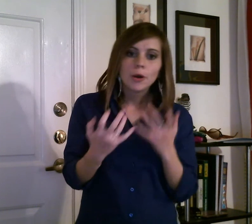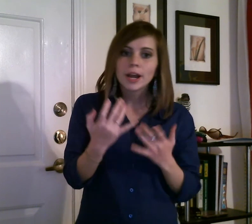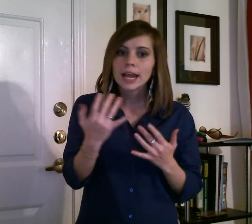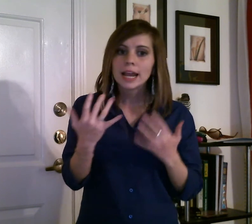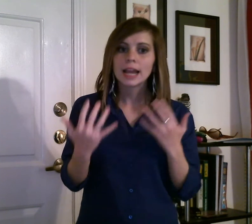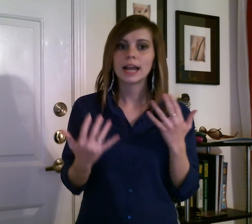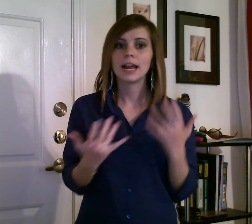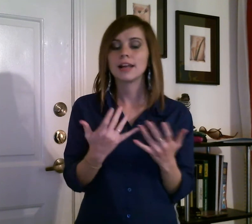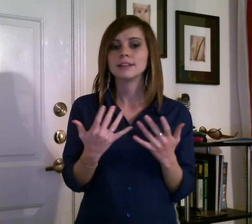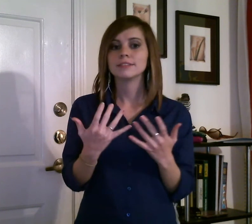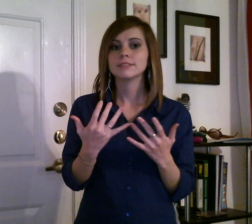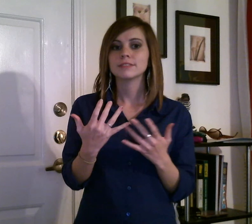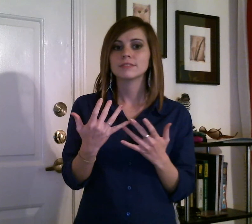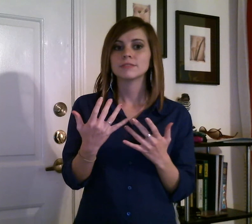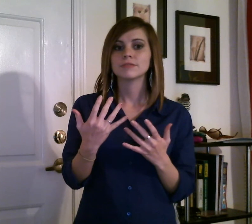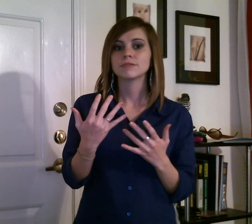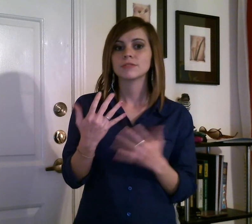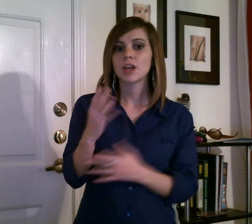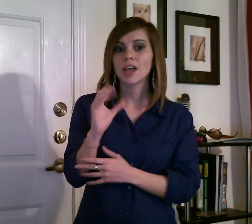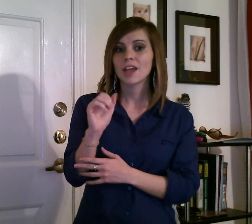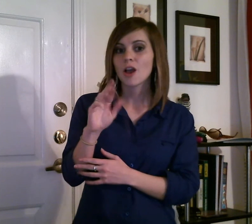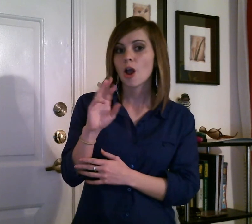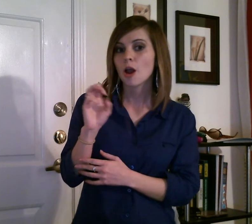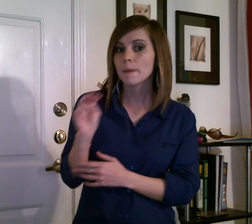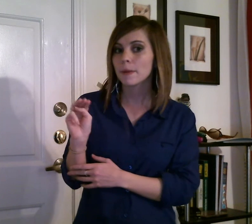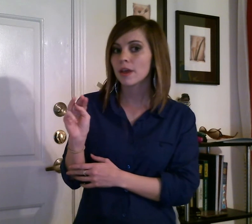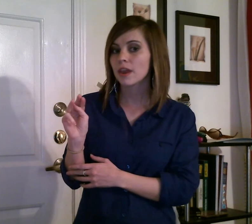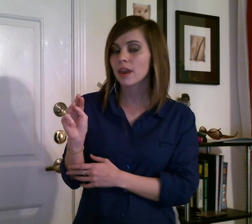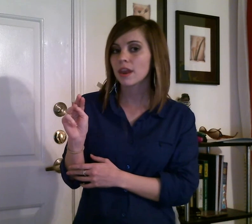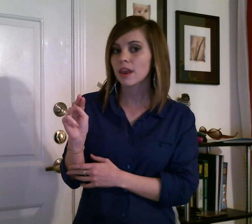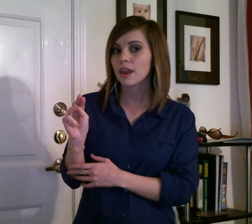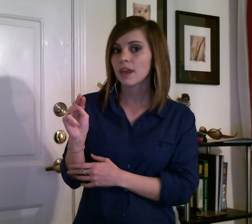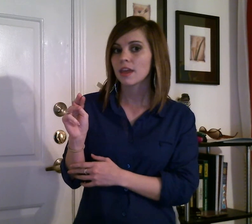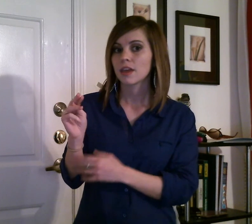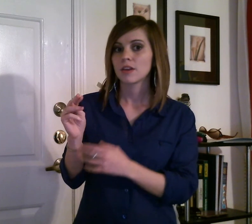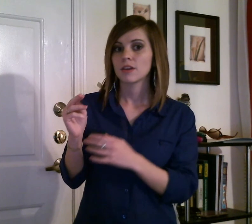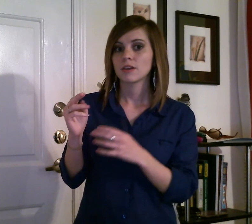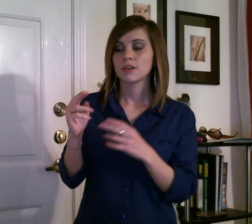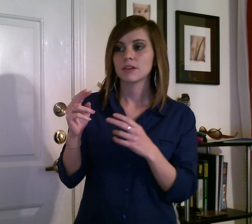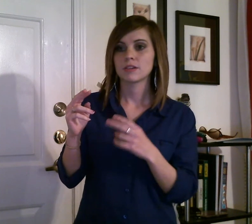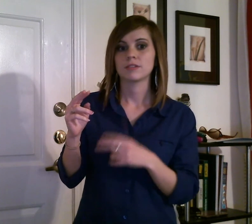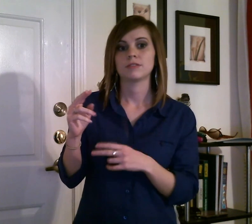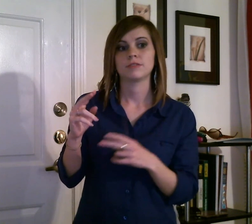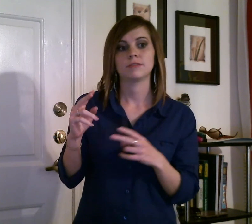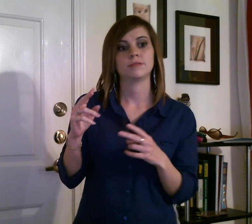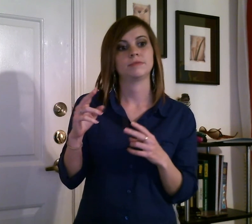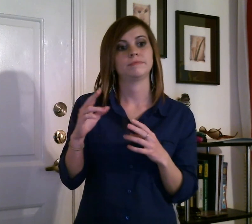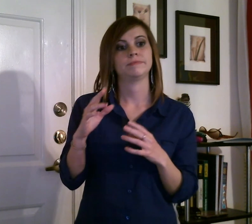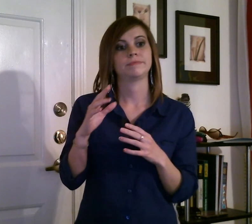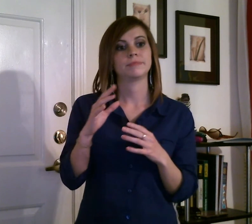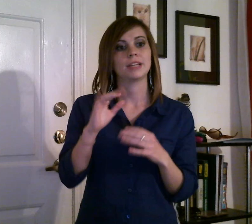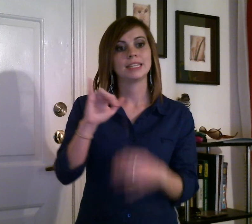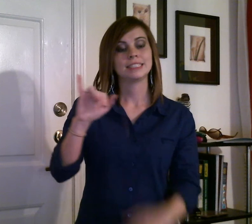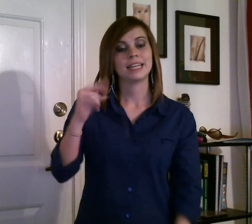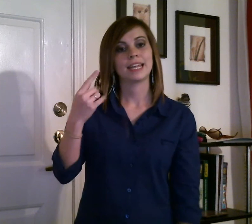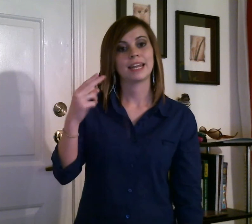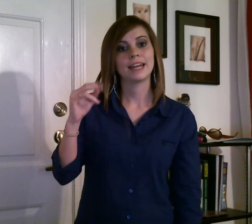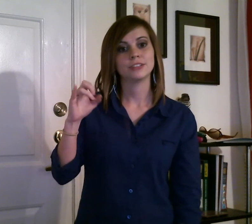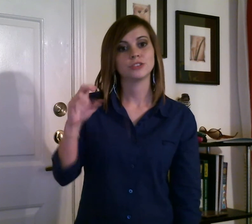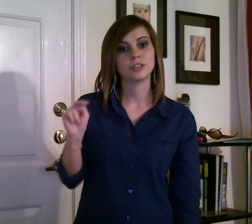a carbon molecule with the presence of oxygen. It's not combustion, it's ignition. And the reason why it's called ignition is because when two